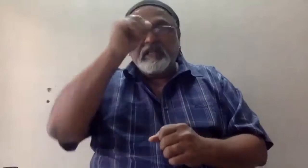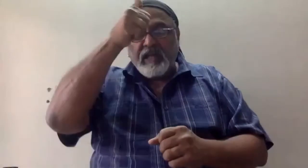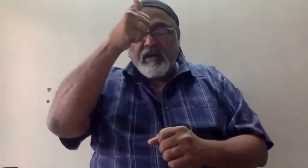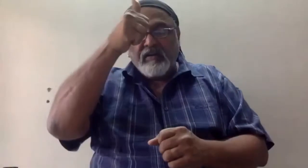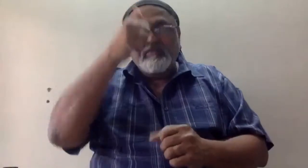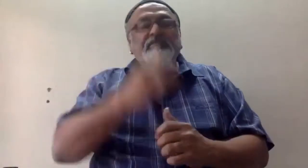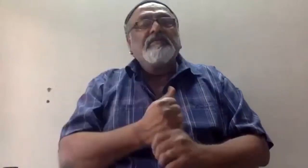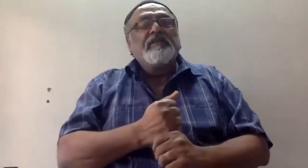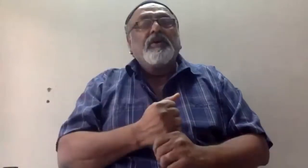rule of law.